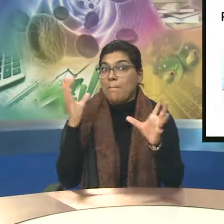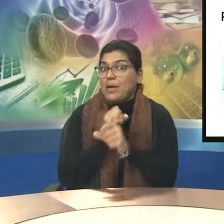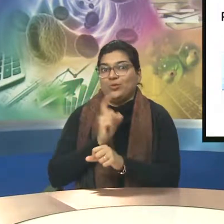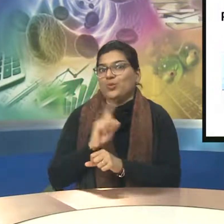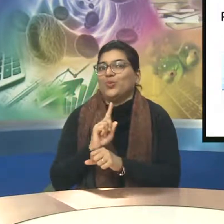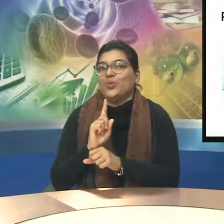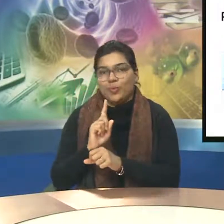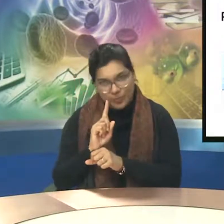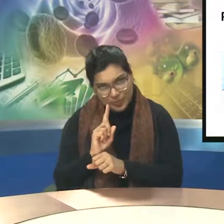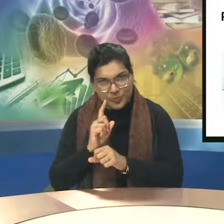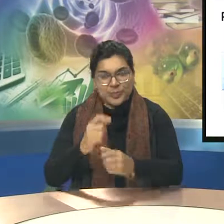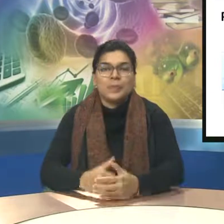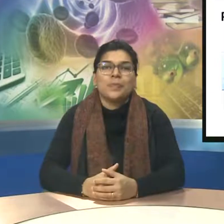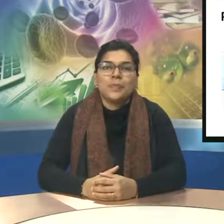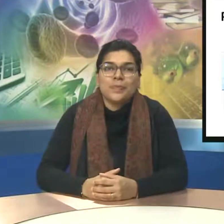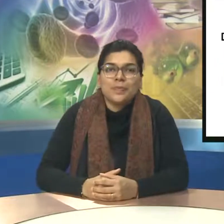taking the printout.